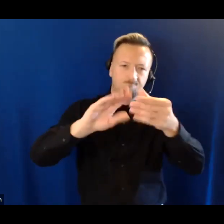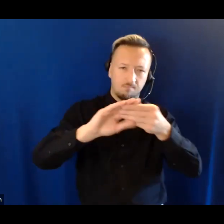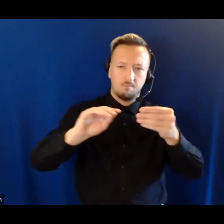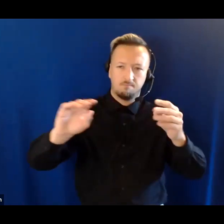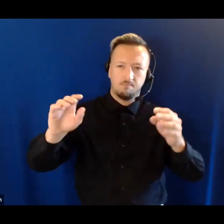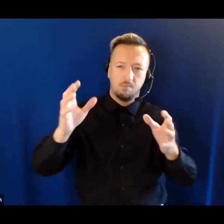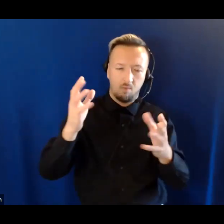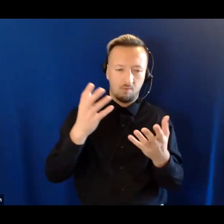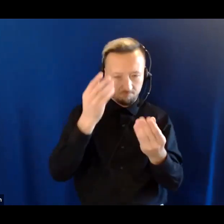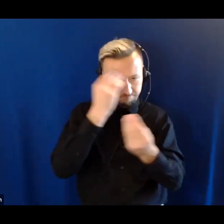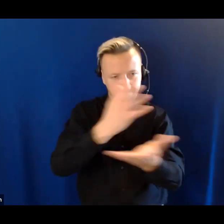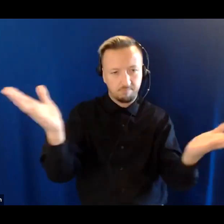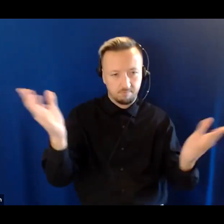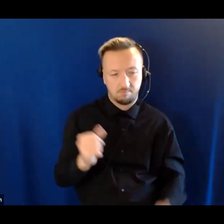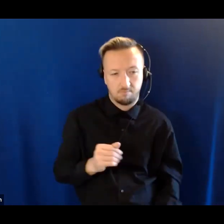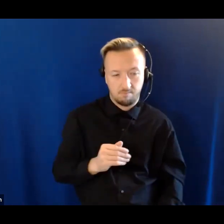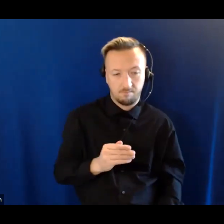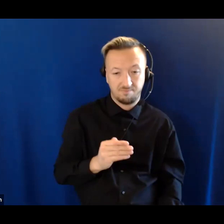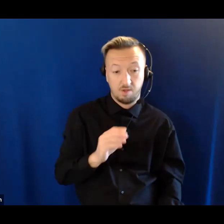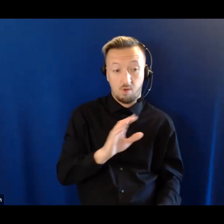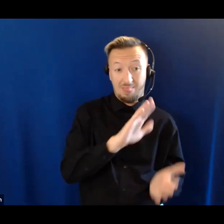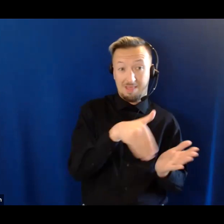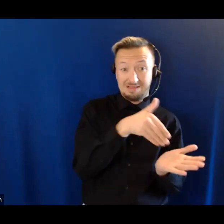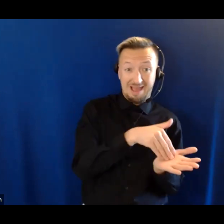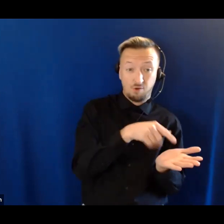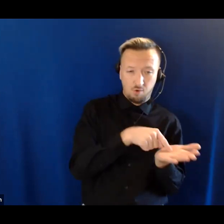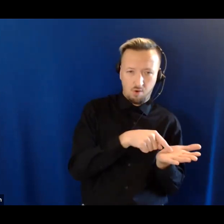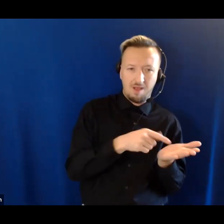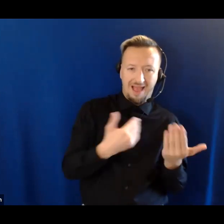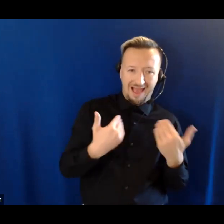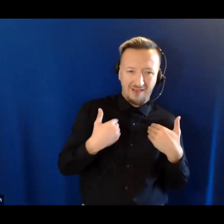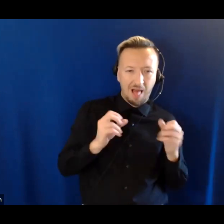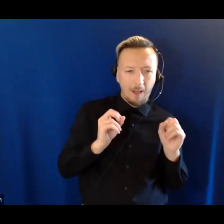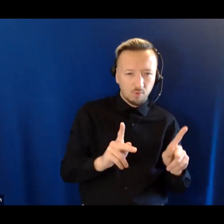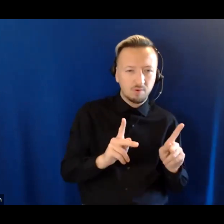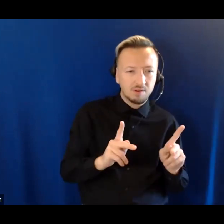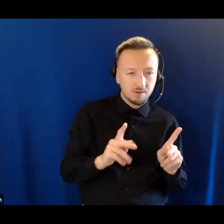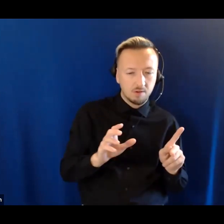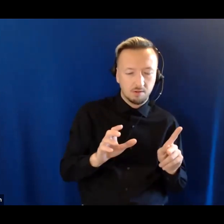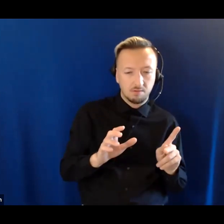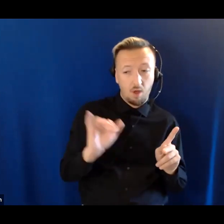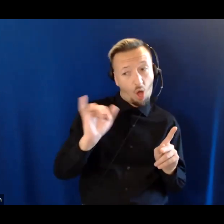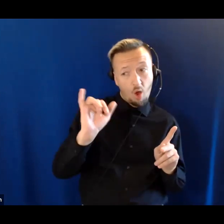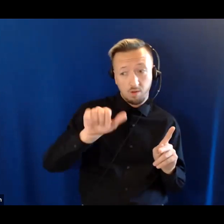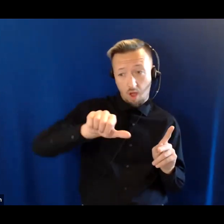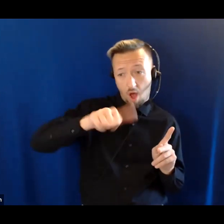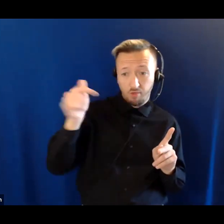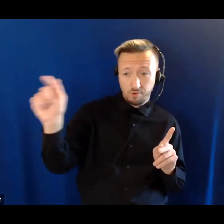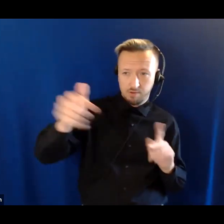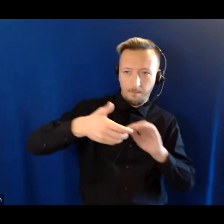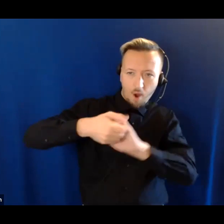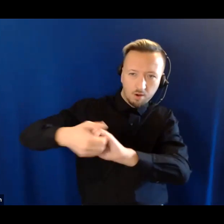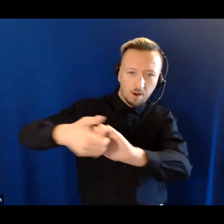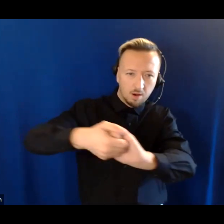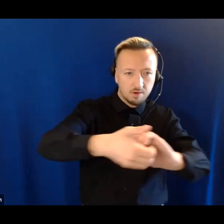we, as centers, can really create those opportunities and partner with others to do it as well. You know,